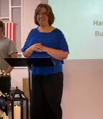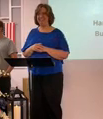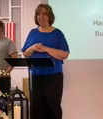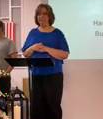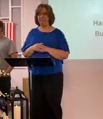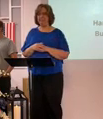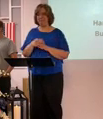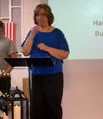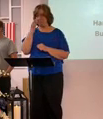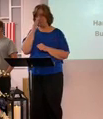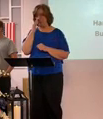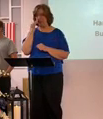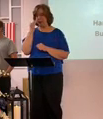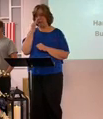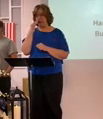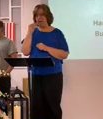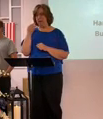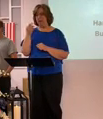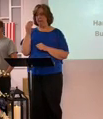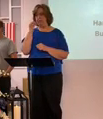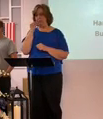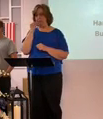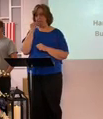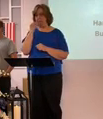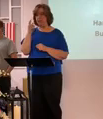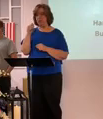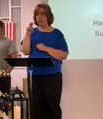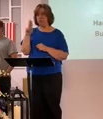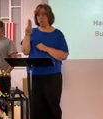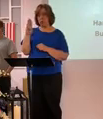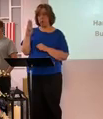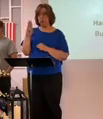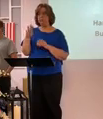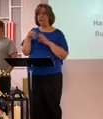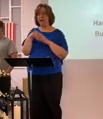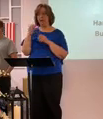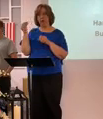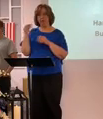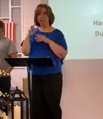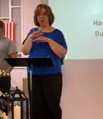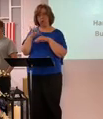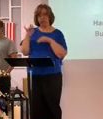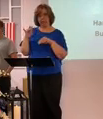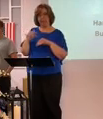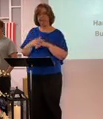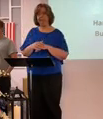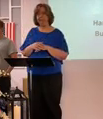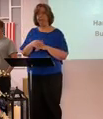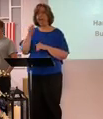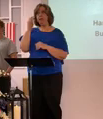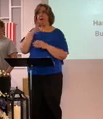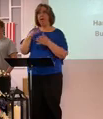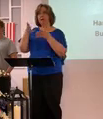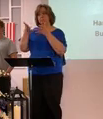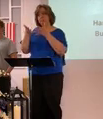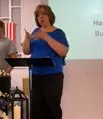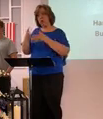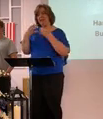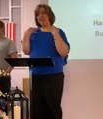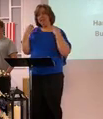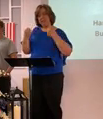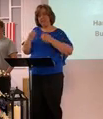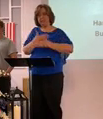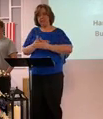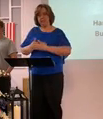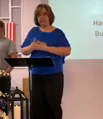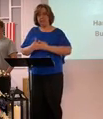guess, not common for his age with his condition. So God has just brought healing to him. He doesn't